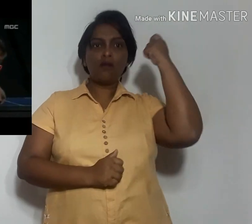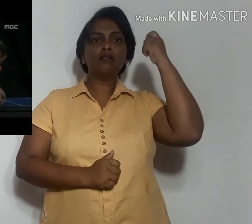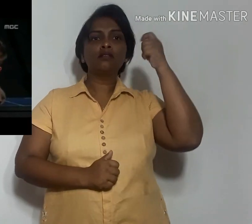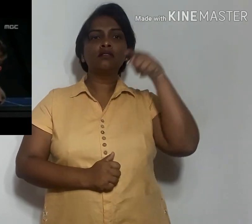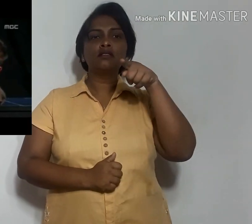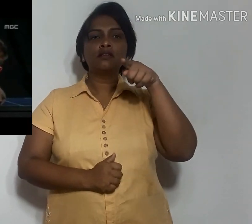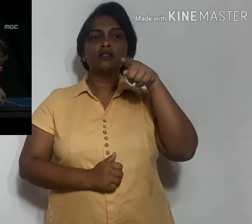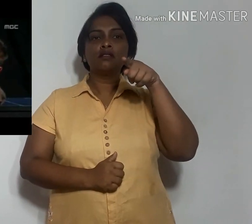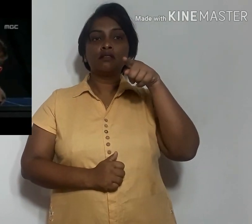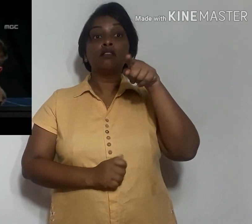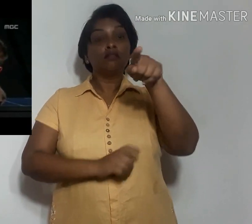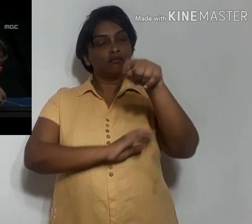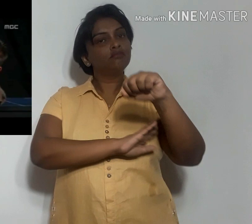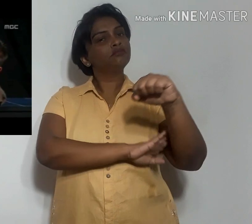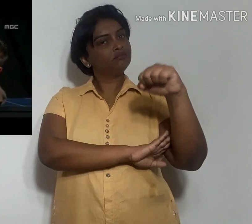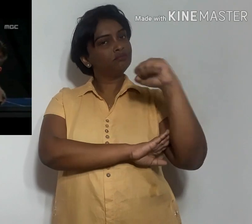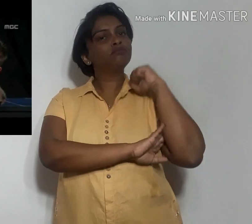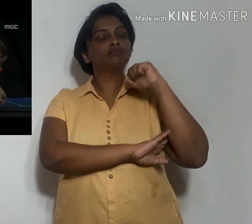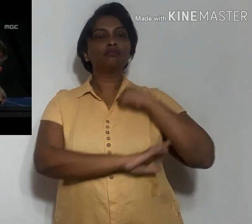Are you going to finish strong?